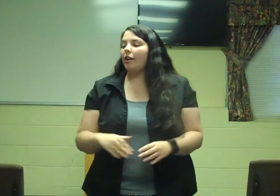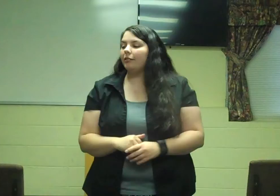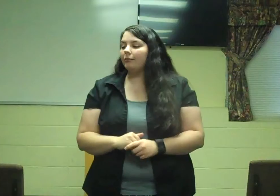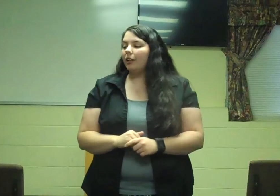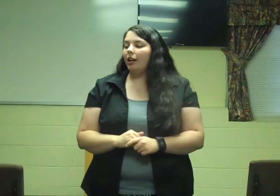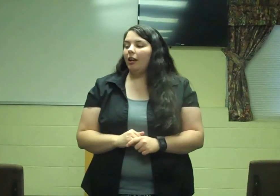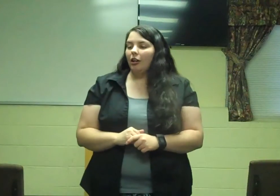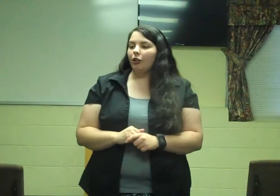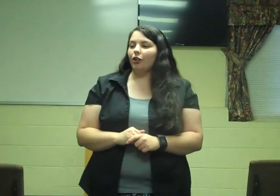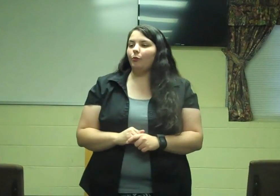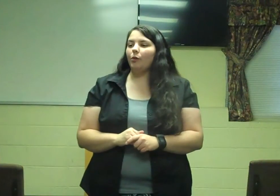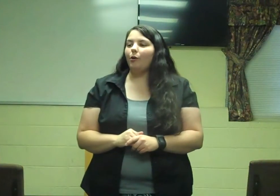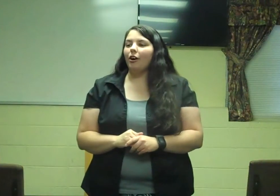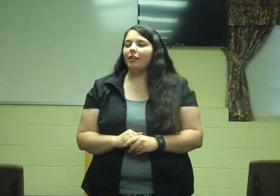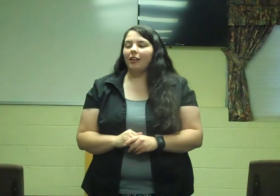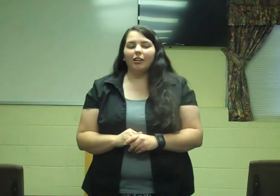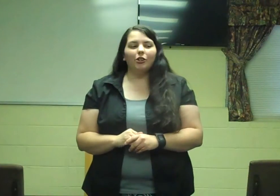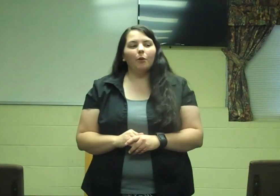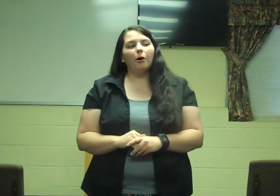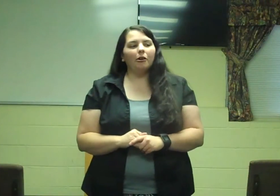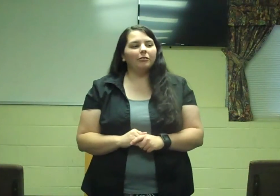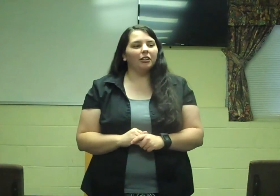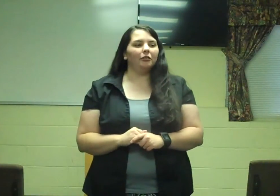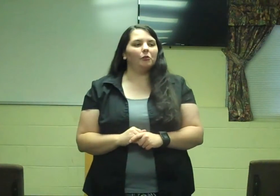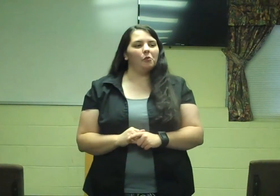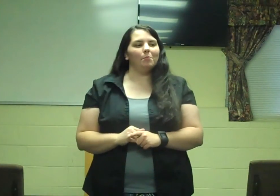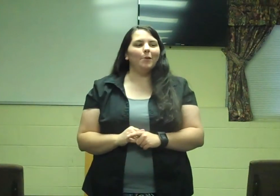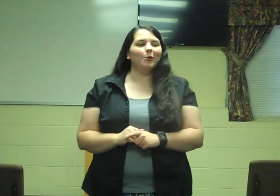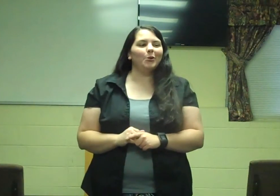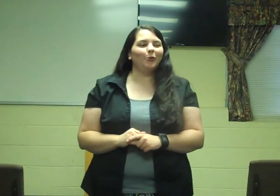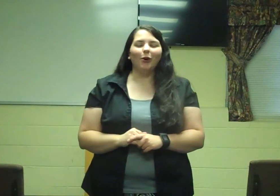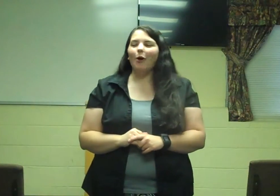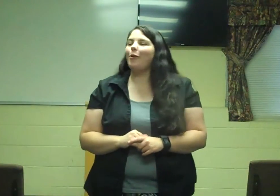ahead and learn one part and you know them all, then maybe we'll use it on all